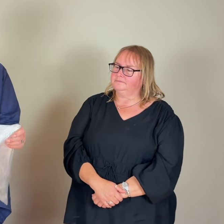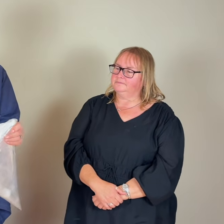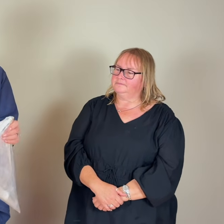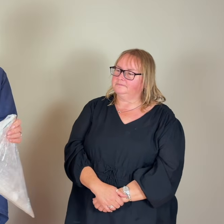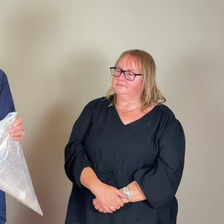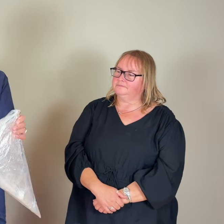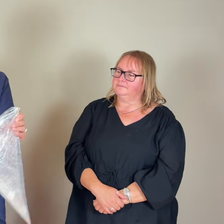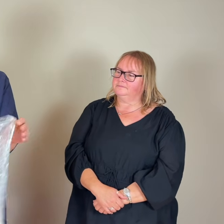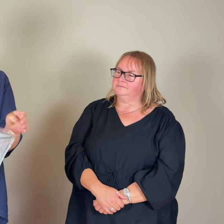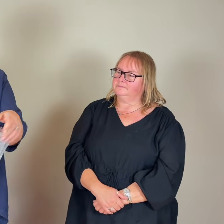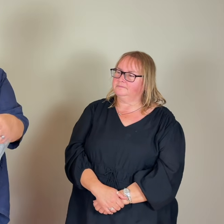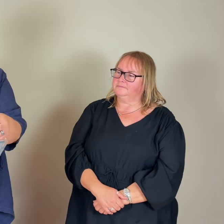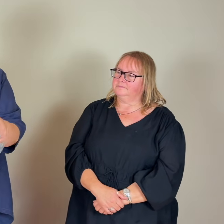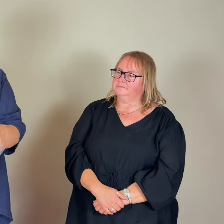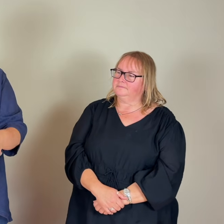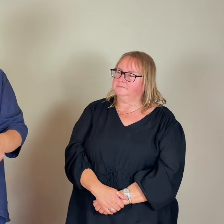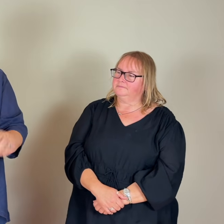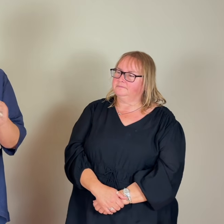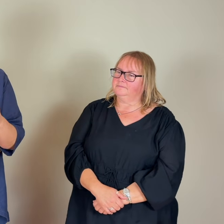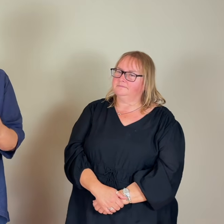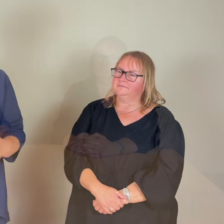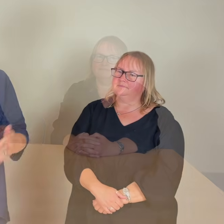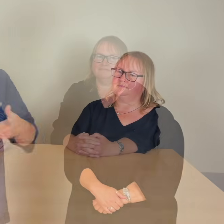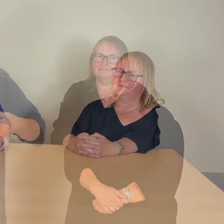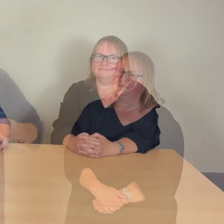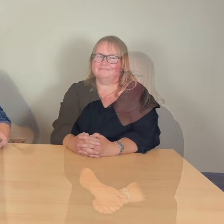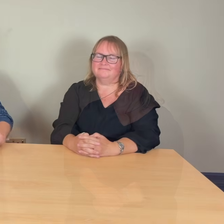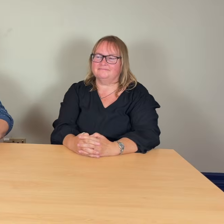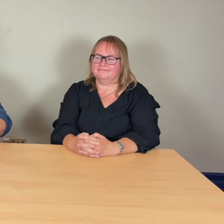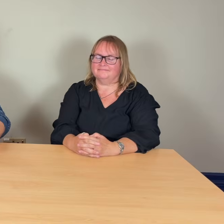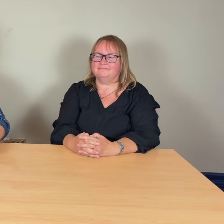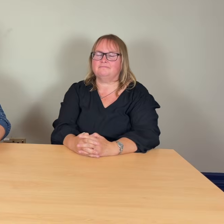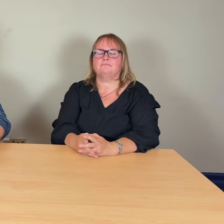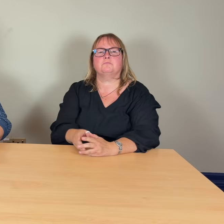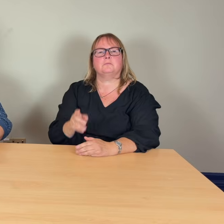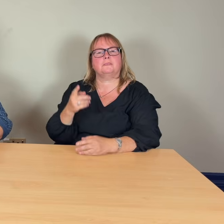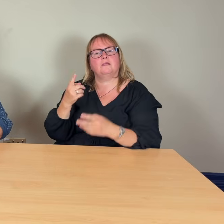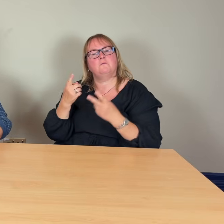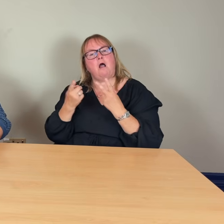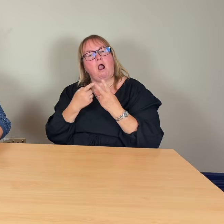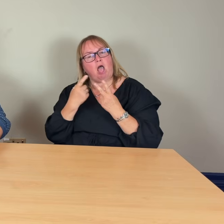and wrap it round. Now, an alternative way to doing the cling film,